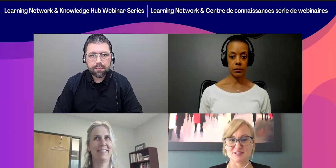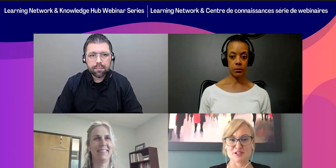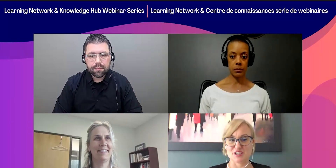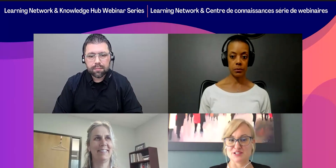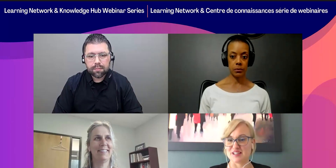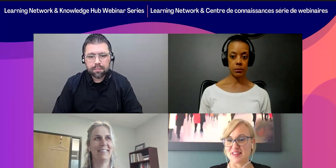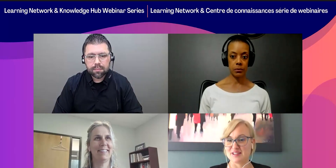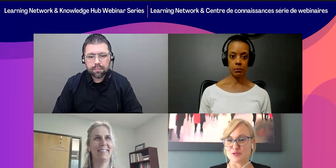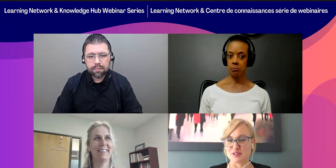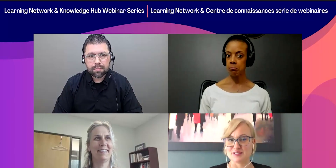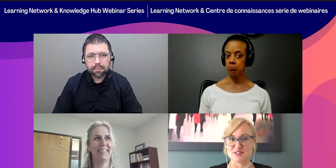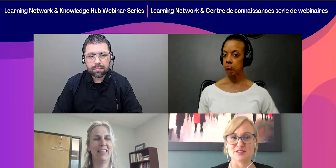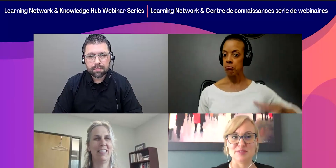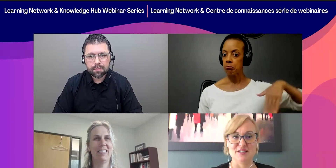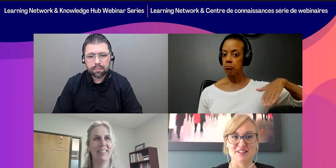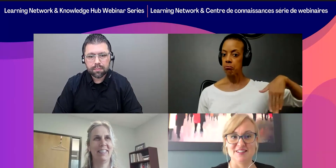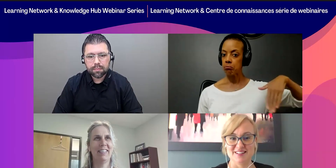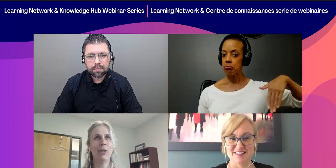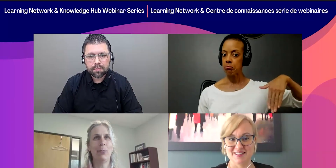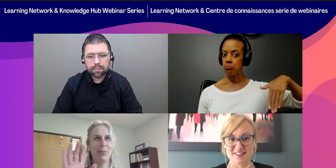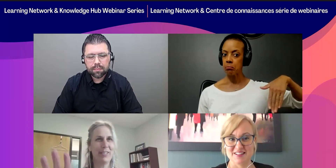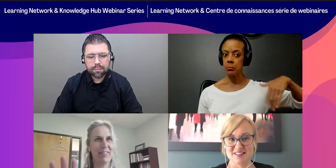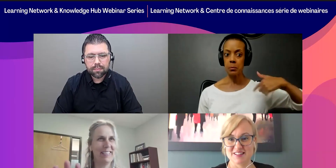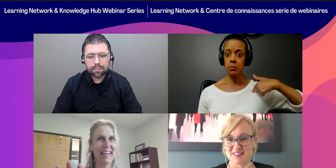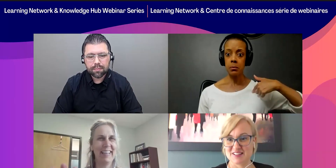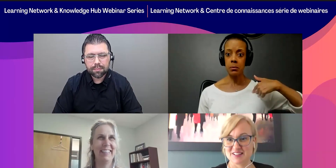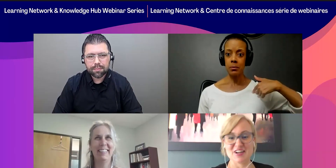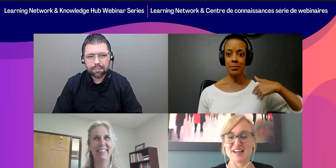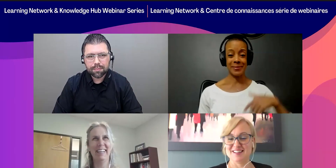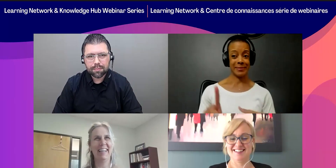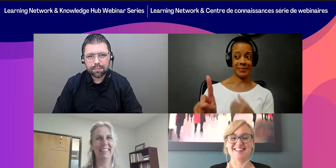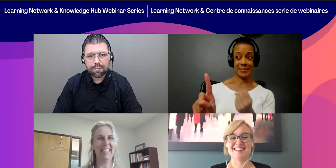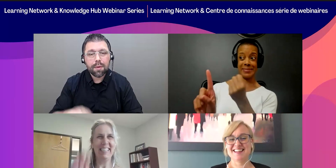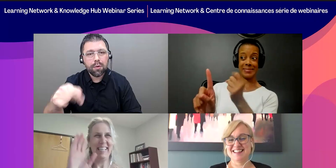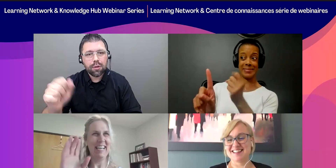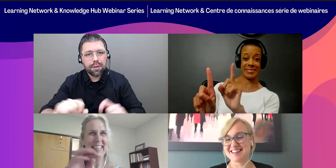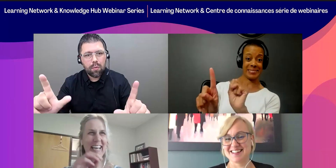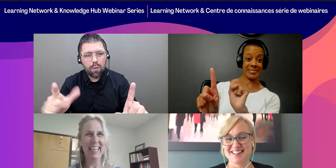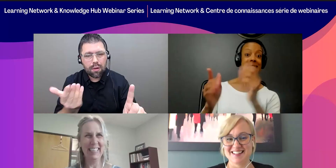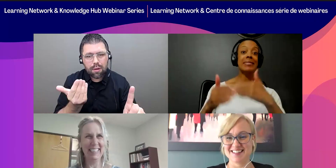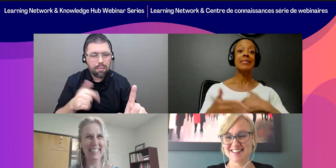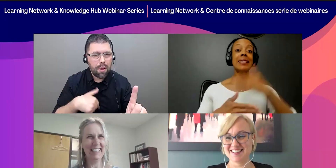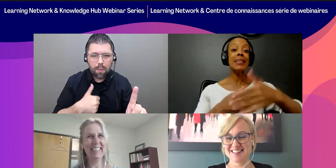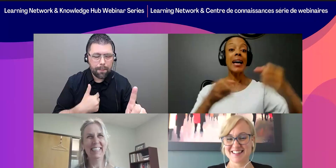Oop, it's not changing, I think. Or is it just me? Nope, just give it a second. Okay. Next slide.